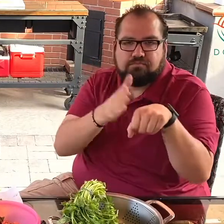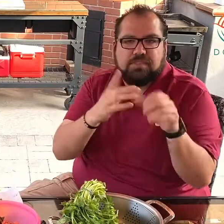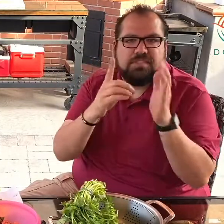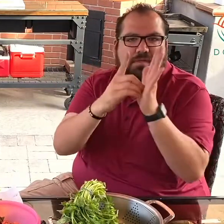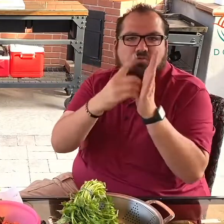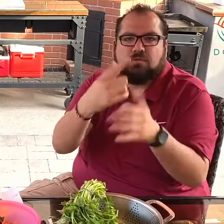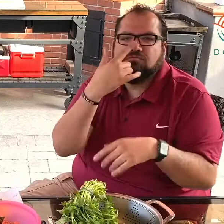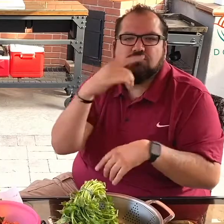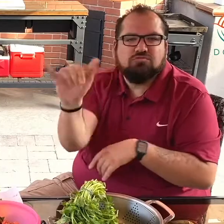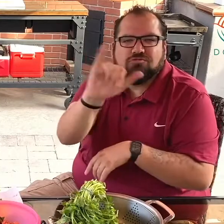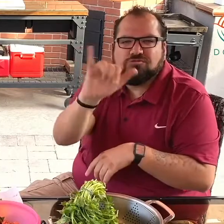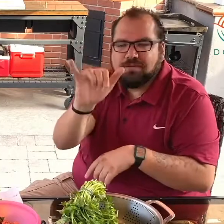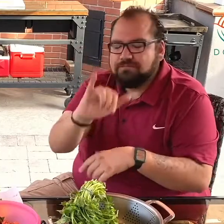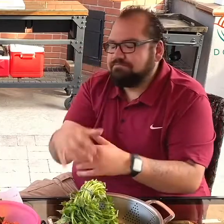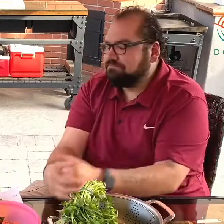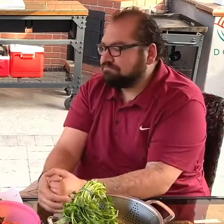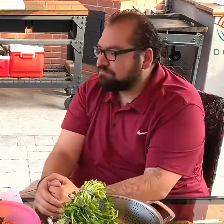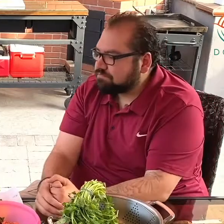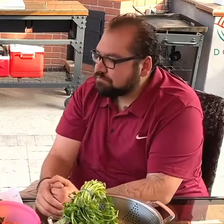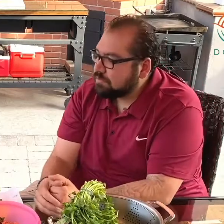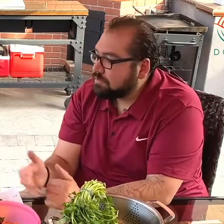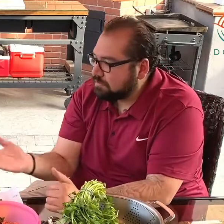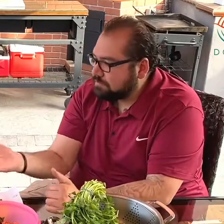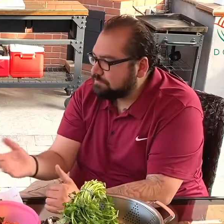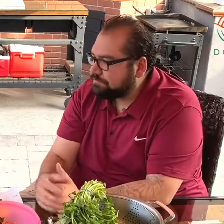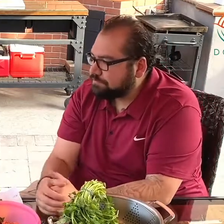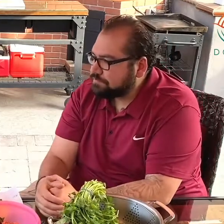Dad's gonna chop these up and demonstrate what it looks like.